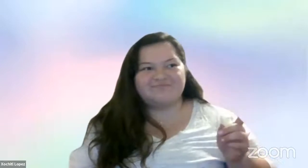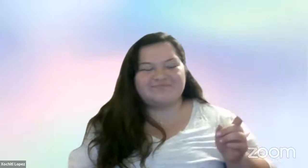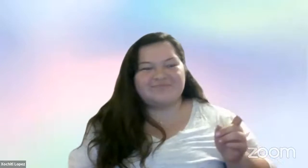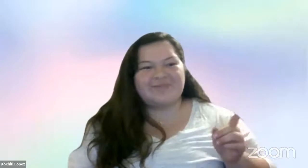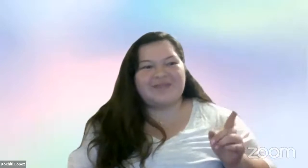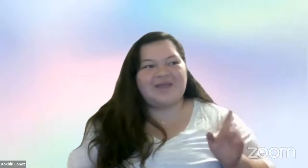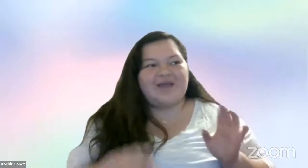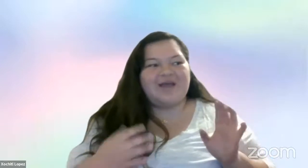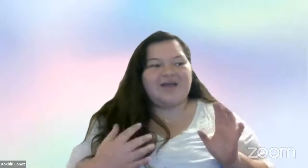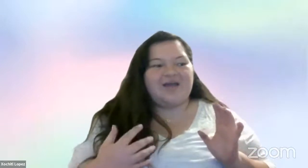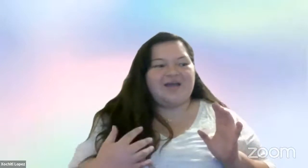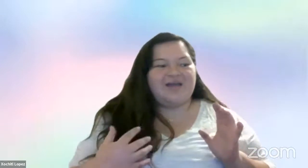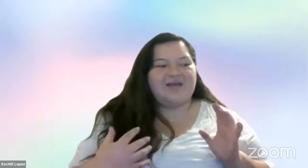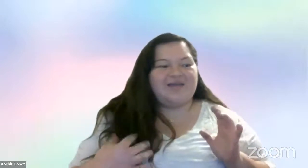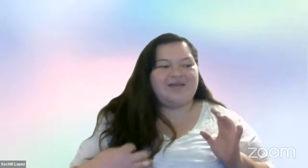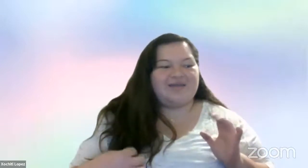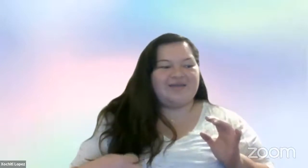hearing people giving birth to a deaf child.